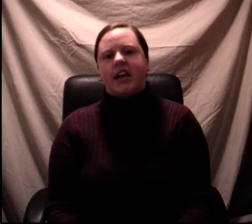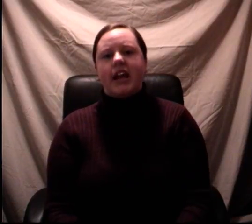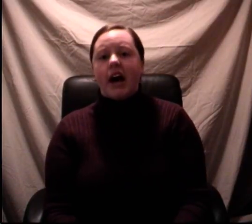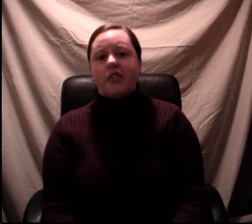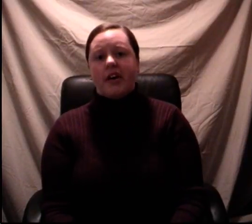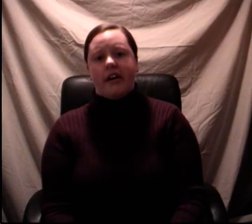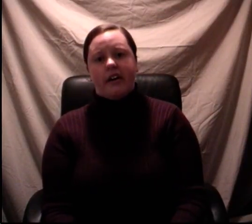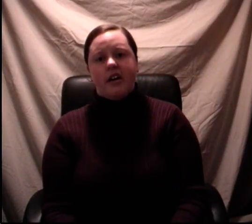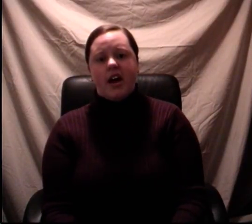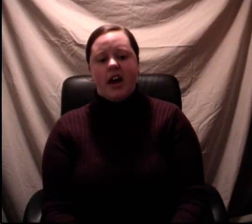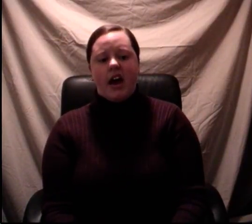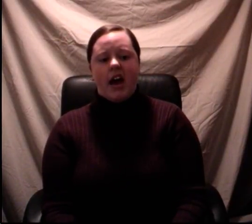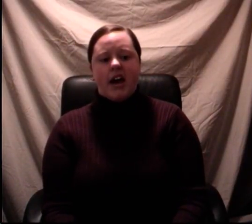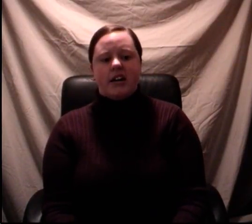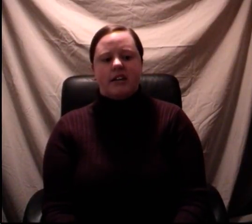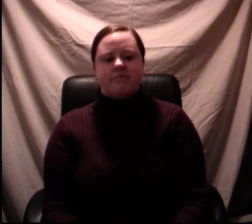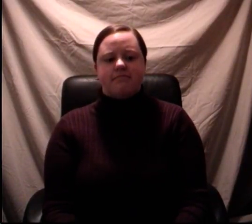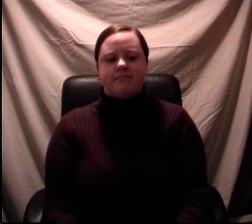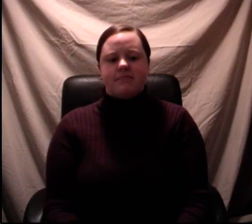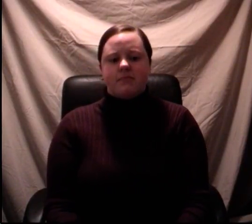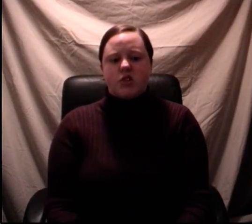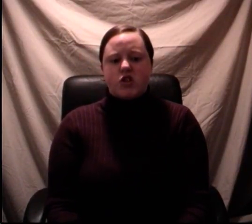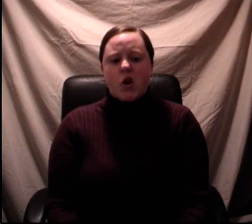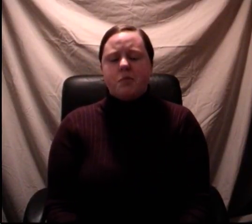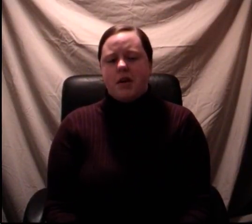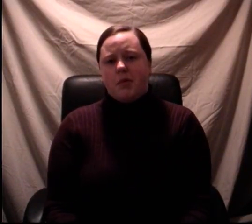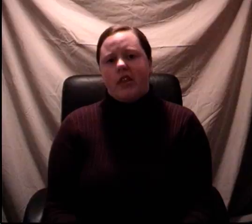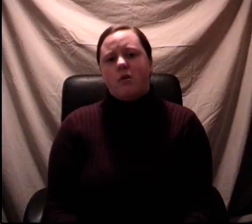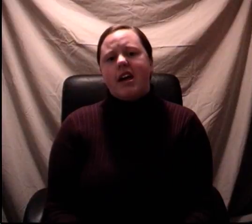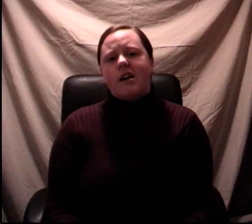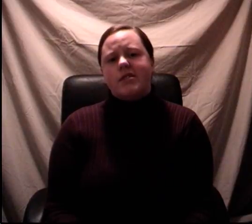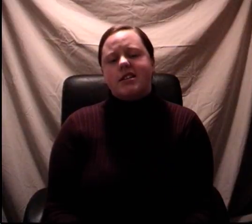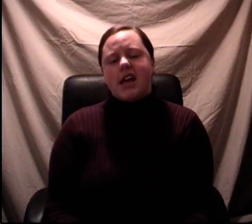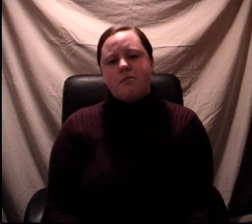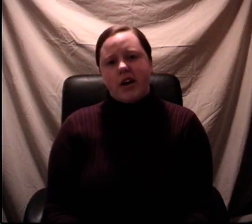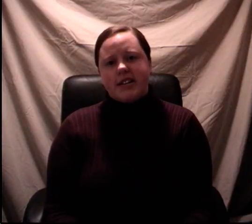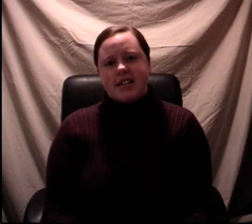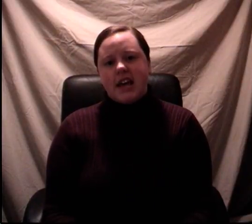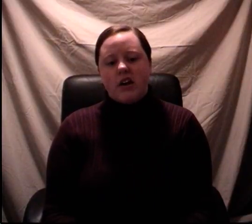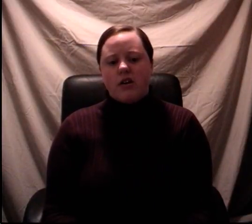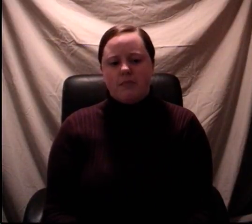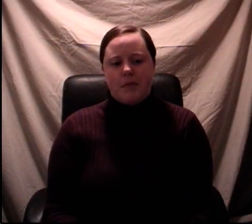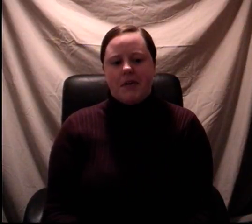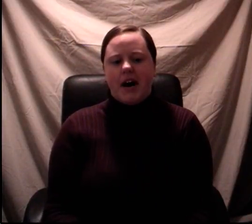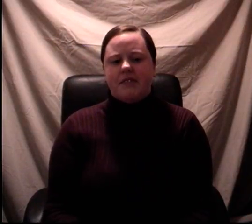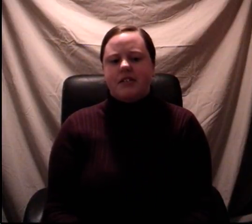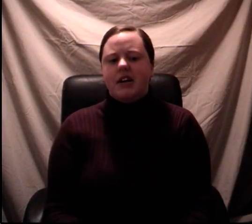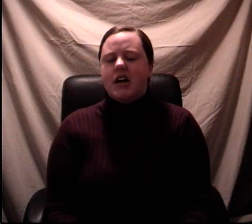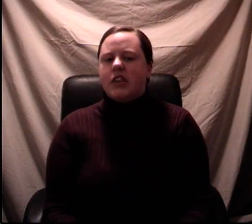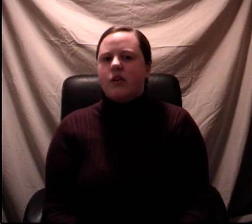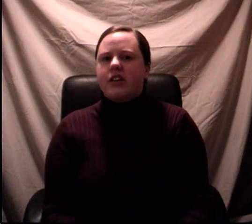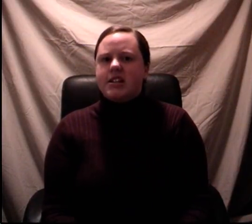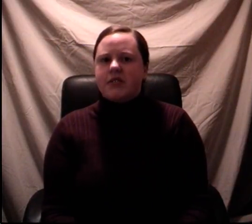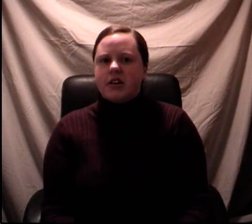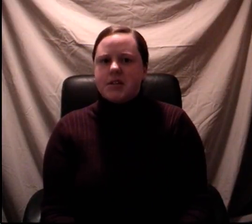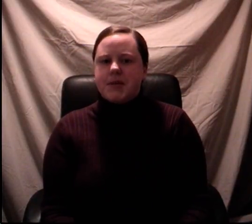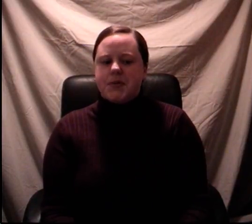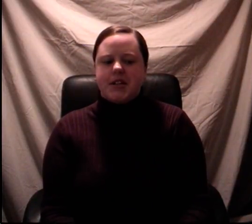get out there and show people that we have the same rights that hearing people have. The only difference between